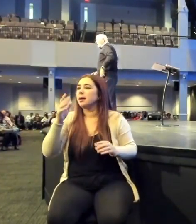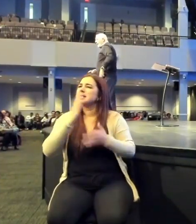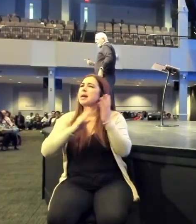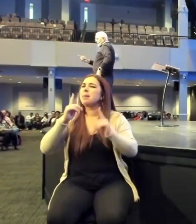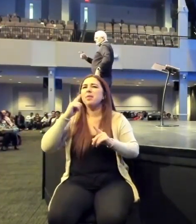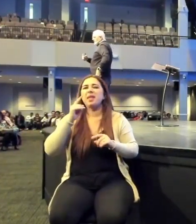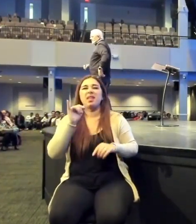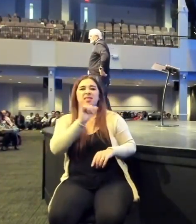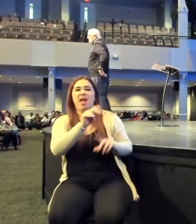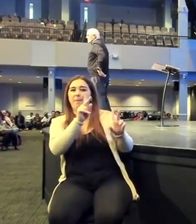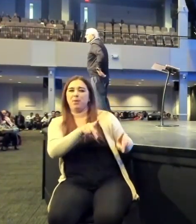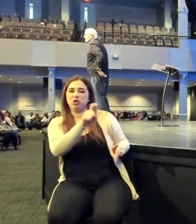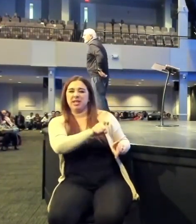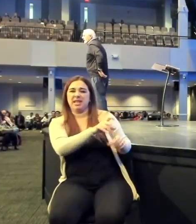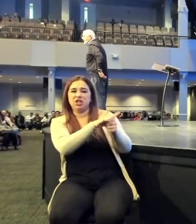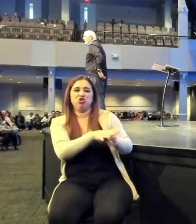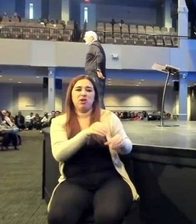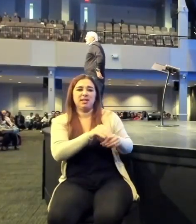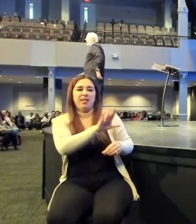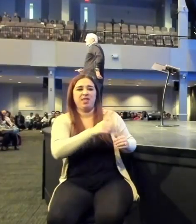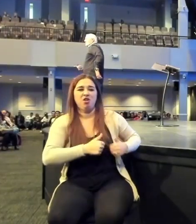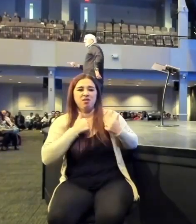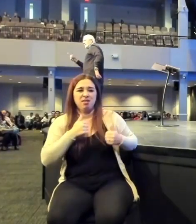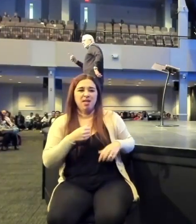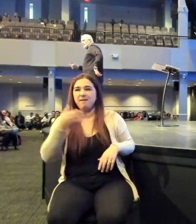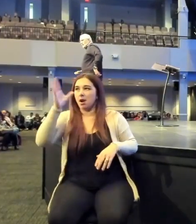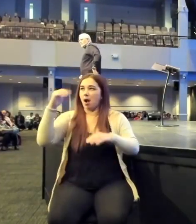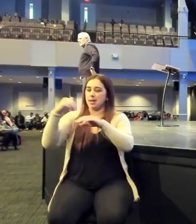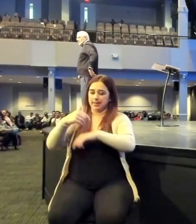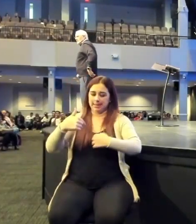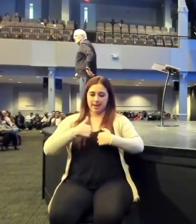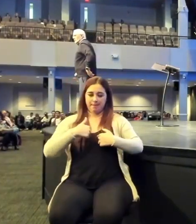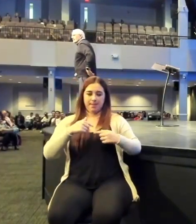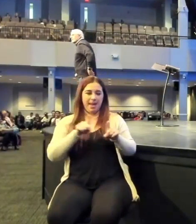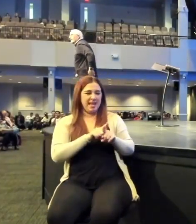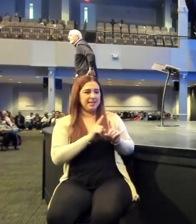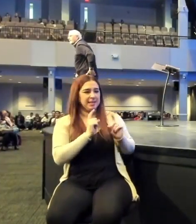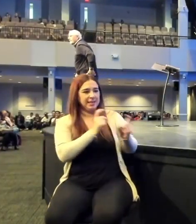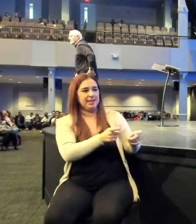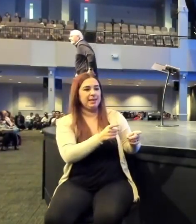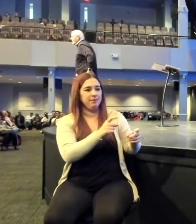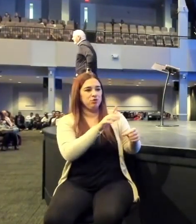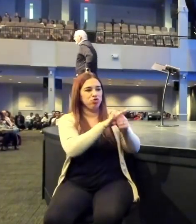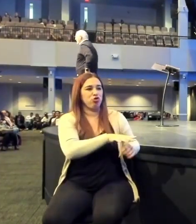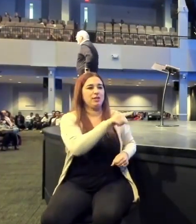think, well, that person needs some stress in their life, and God sent me as a gift to stress them.